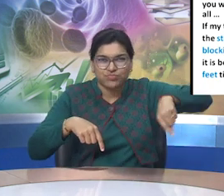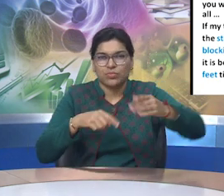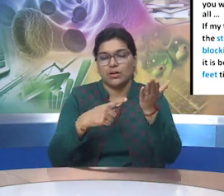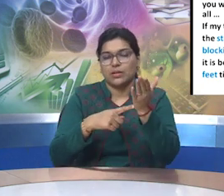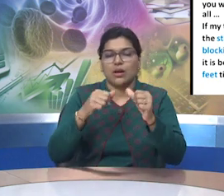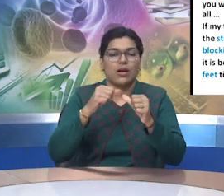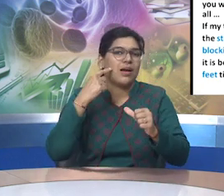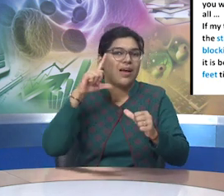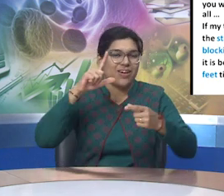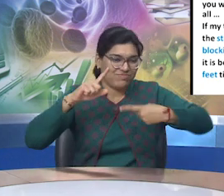If my tail